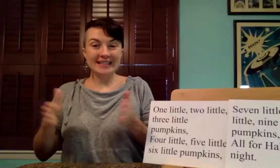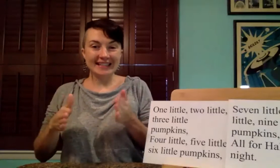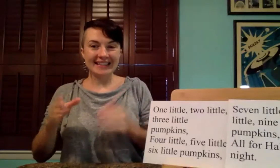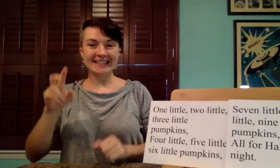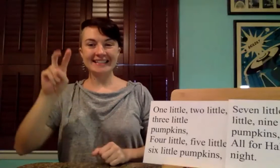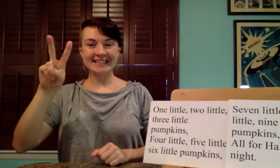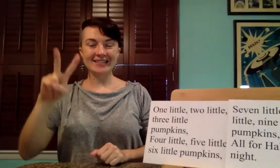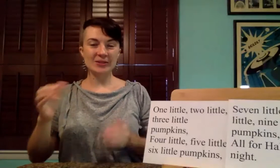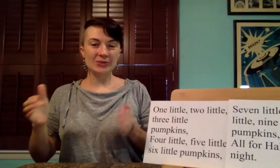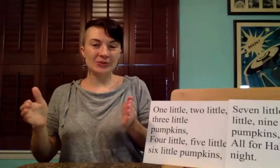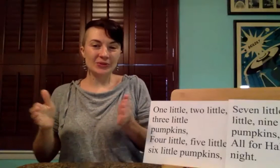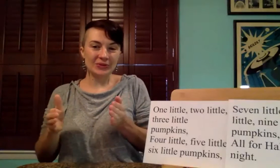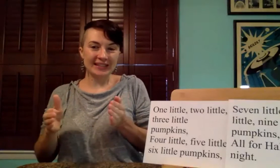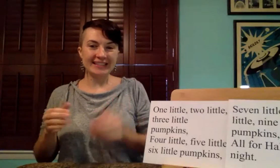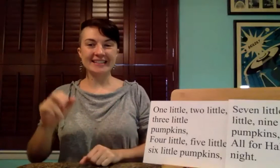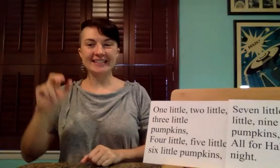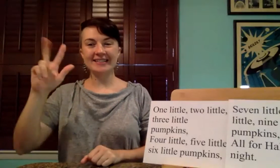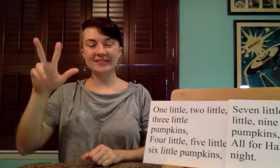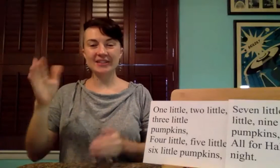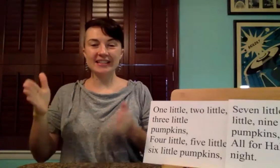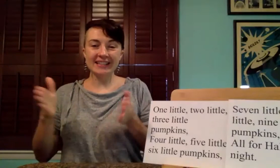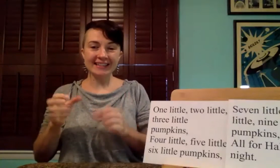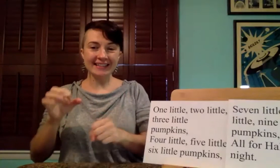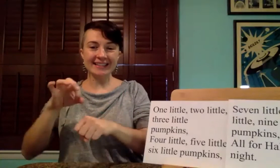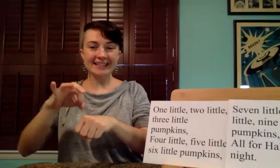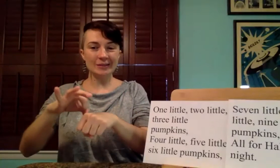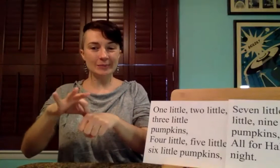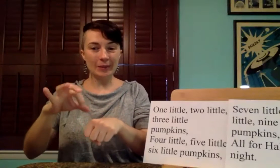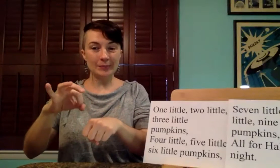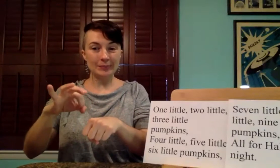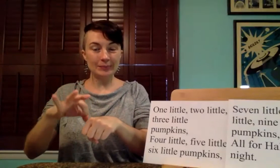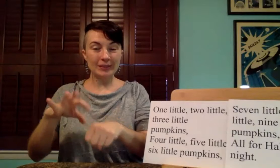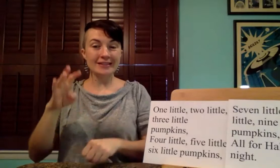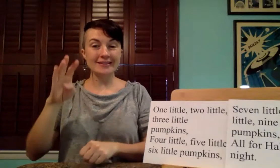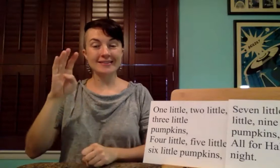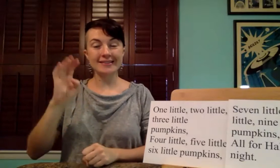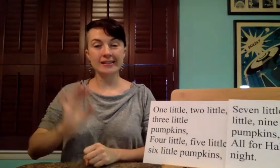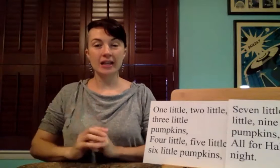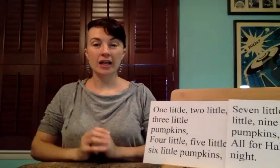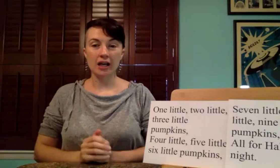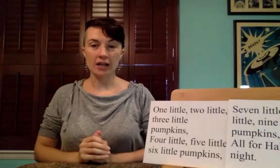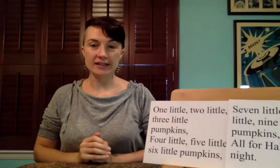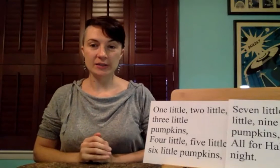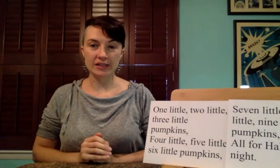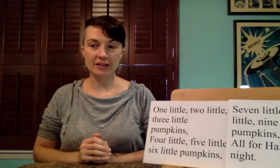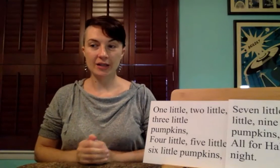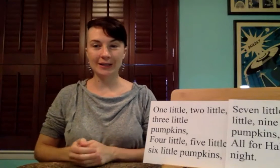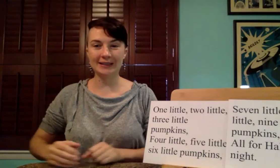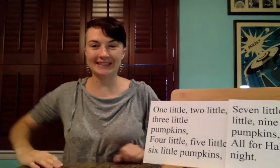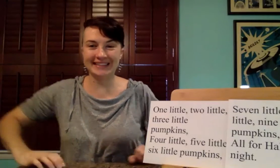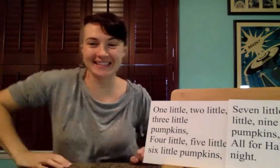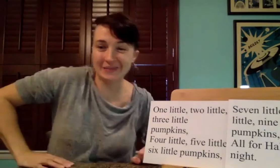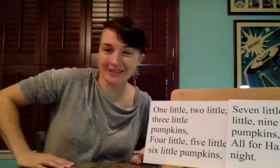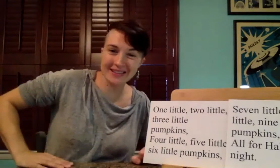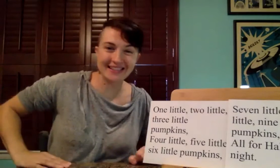1 little, 2 little, 3 little pumpkins. I'll slow down. There's nobody else here,